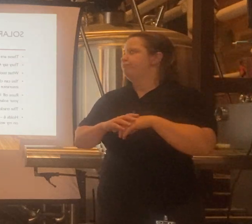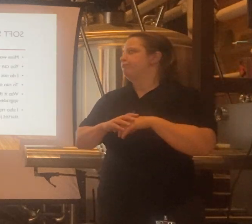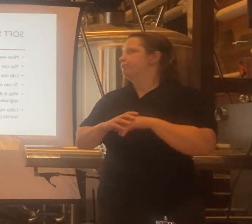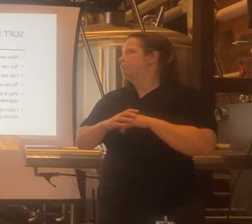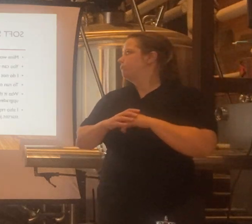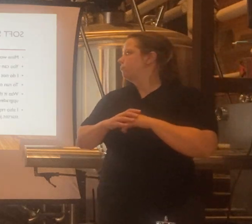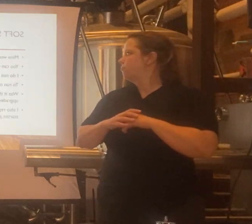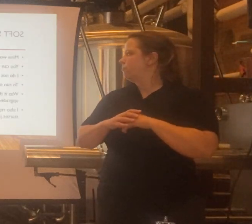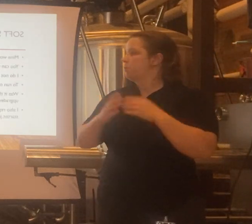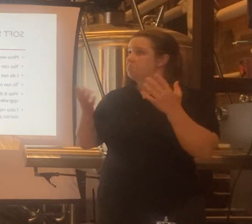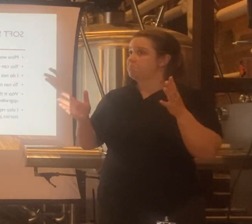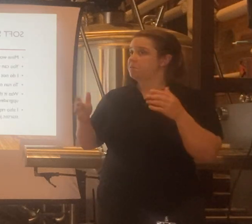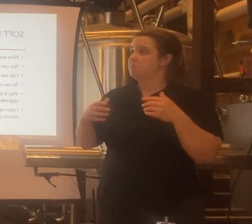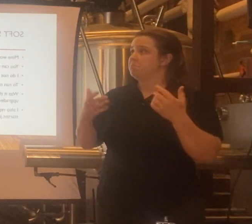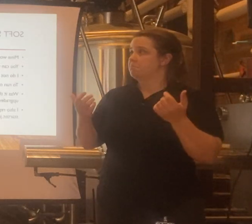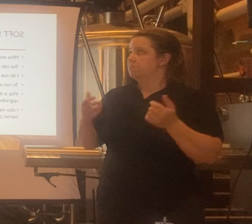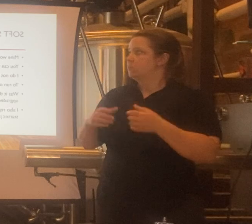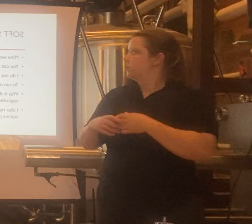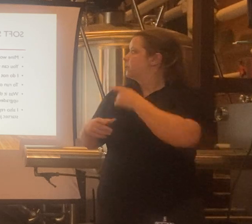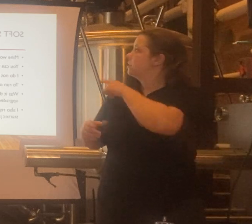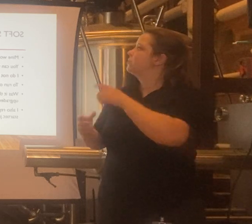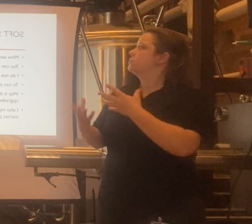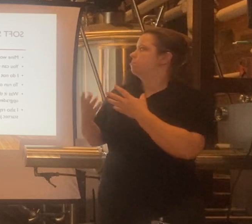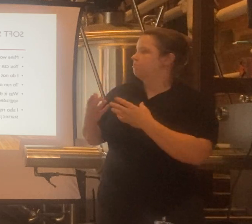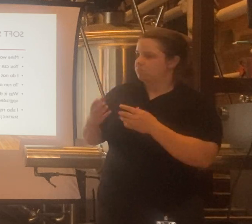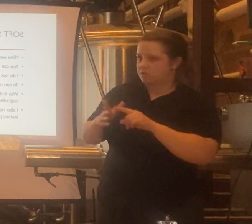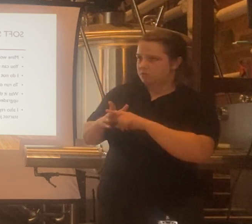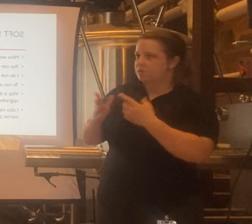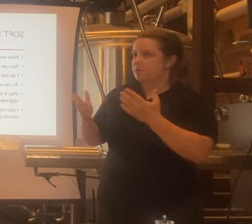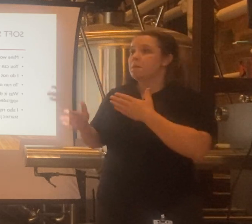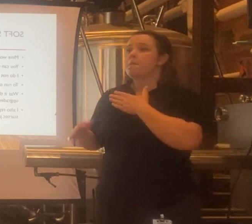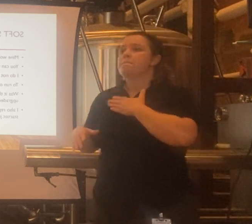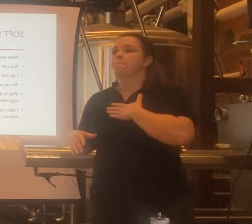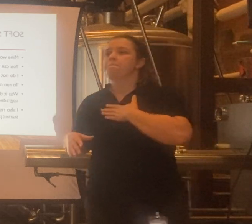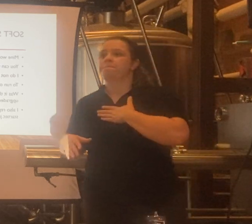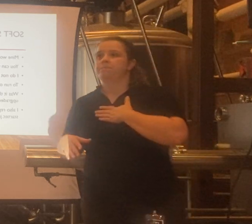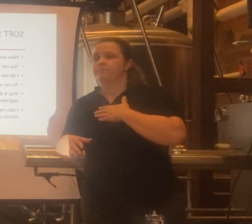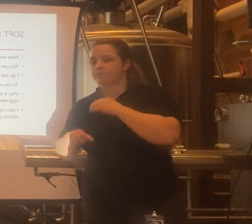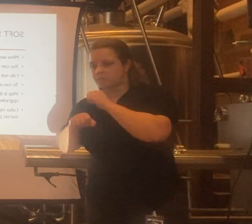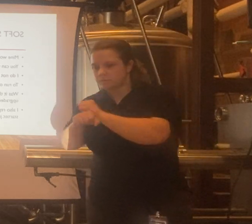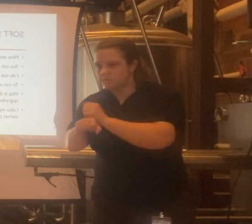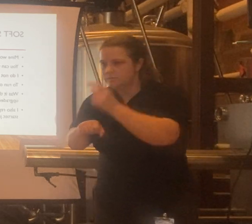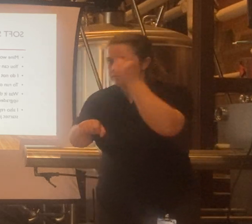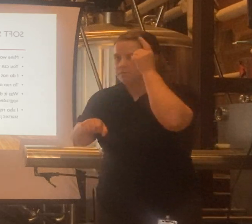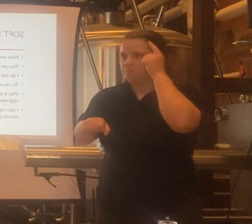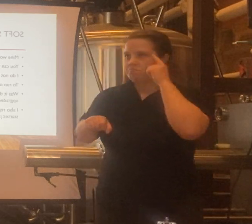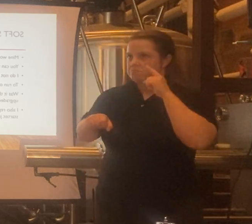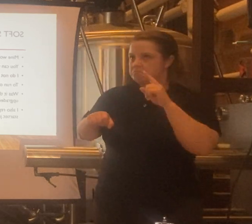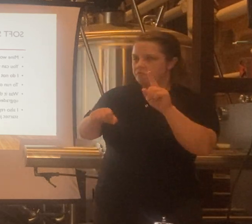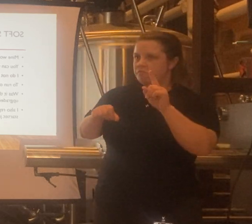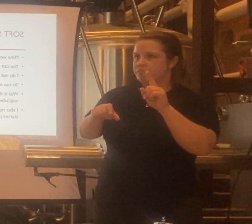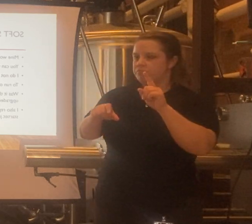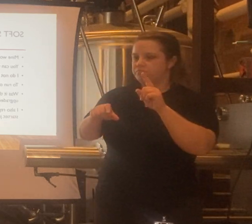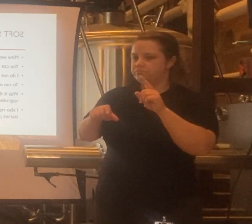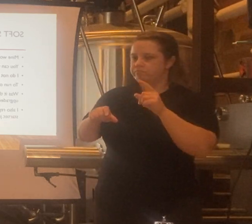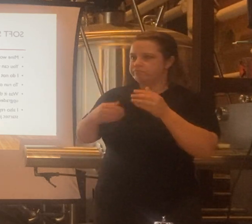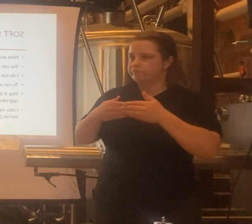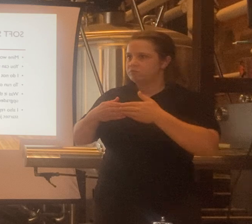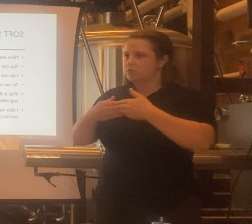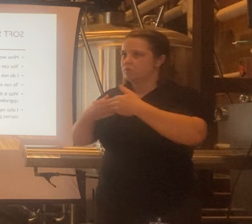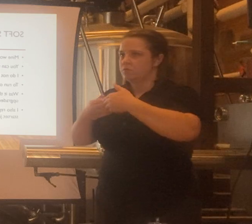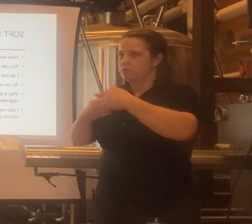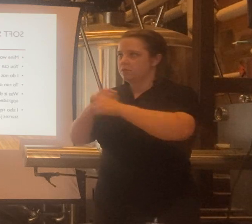So yeah, that's it. And there's a soft starter. So mine worked for almost a year. Now the way, anybody here when they turn on the air conditioning, their lights kind of go